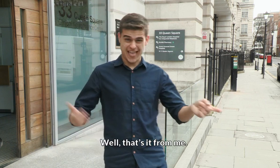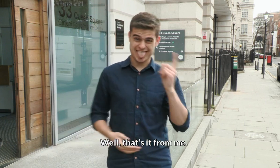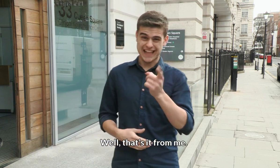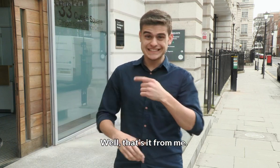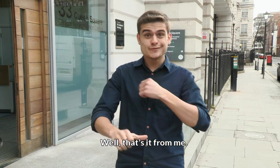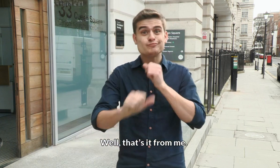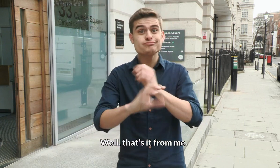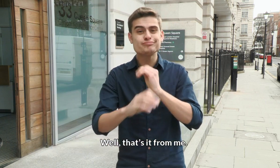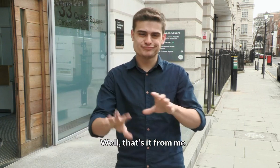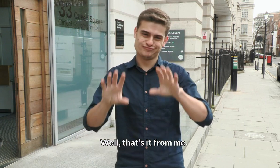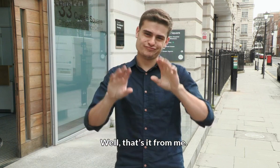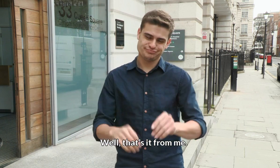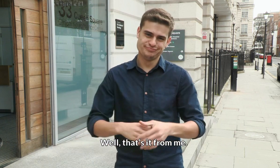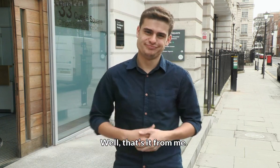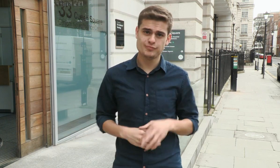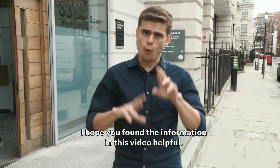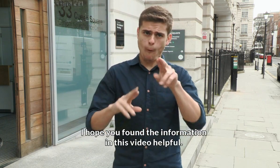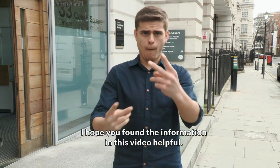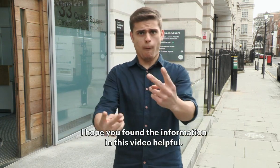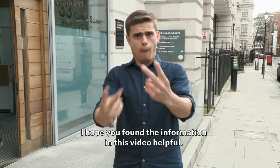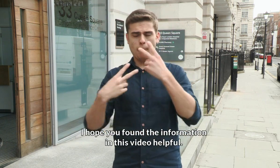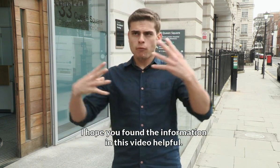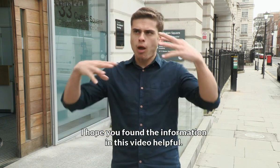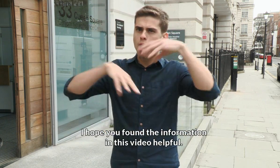Well, that's it from me. I hope you found the information in this video